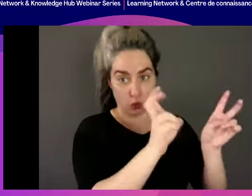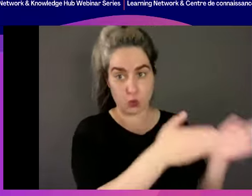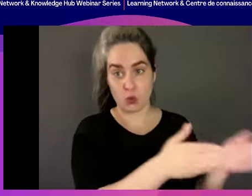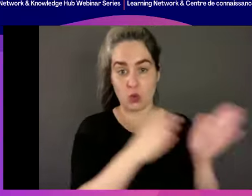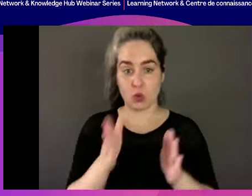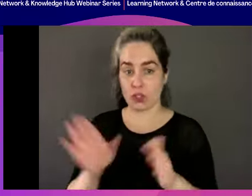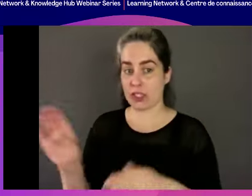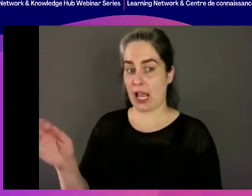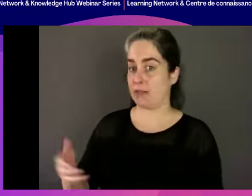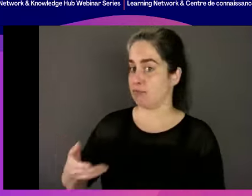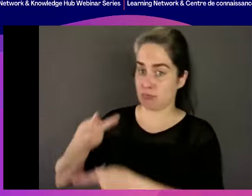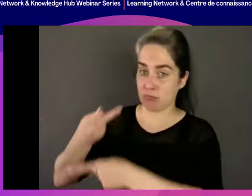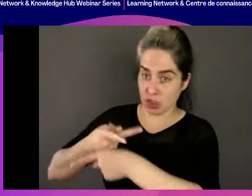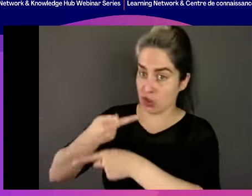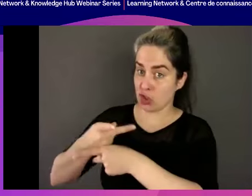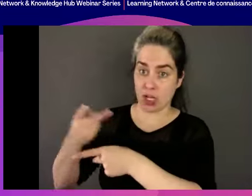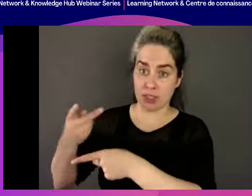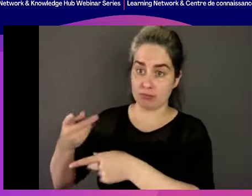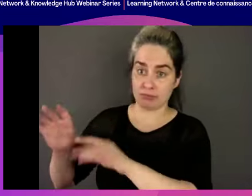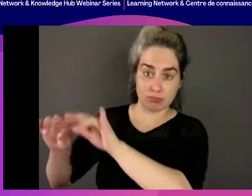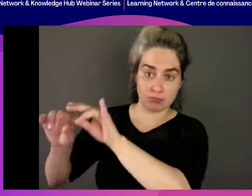harmful aspects of colonialism,